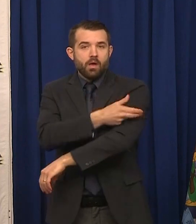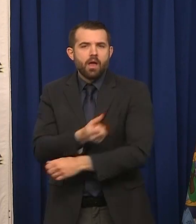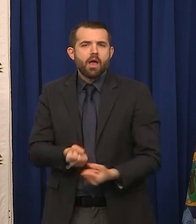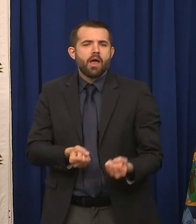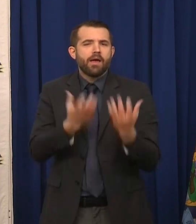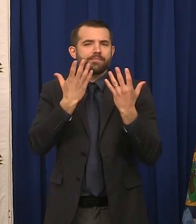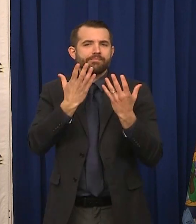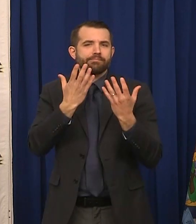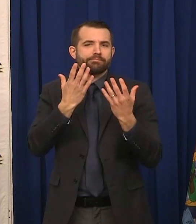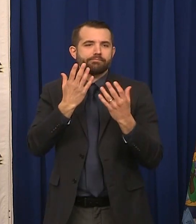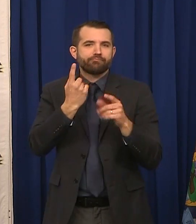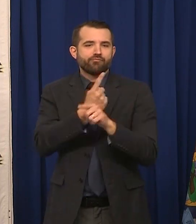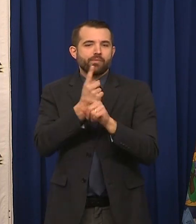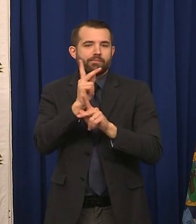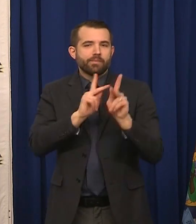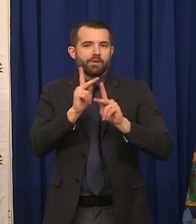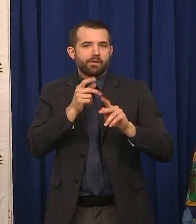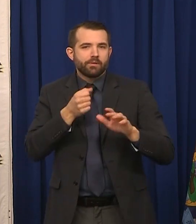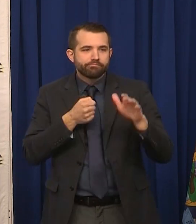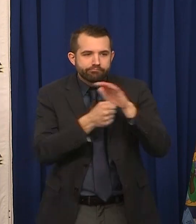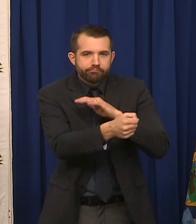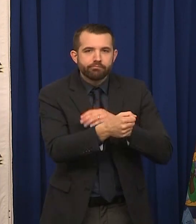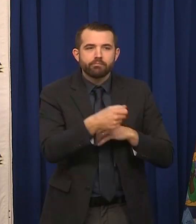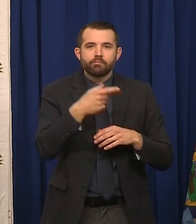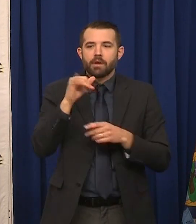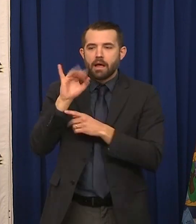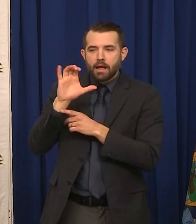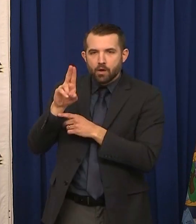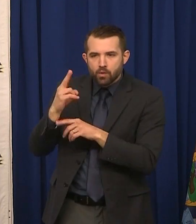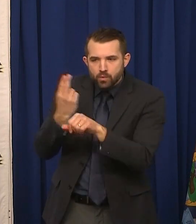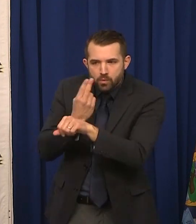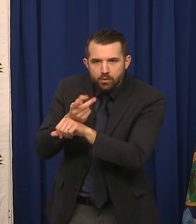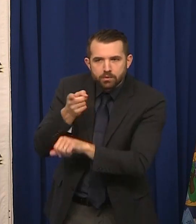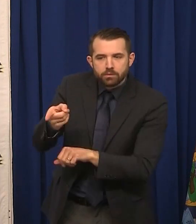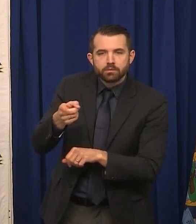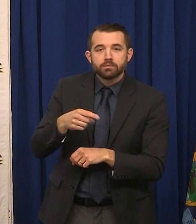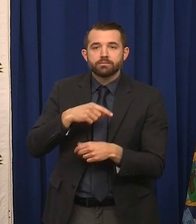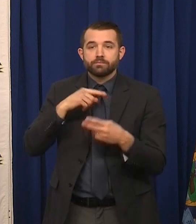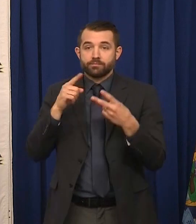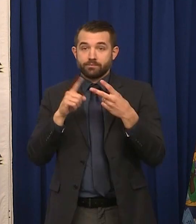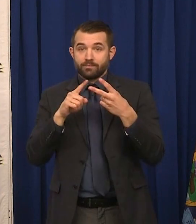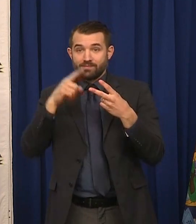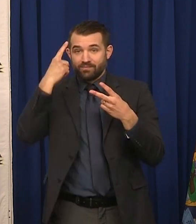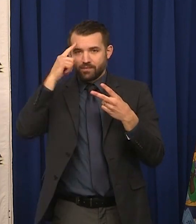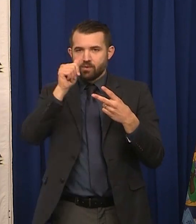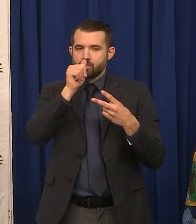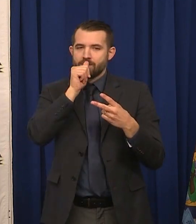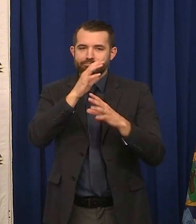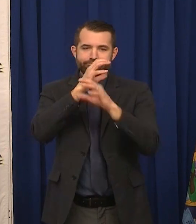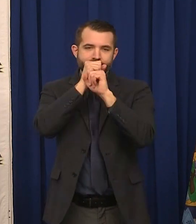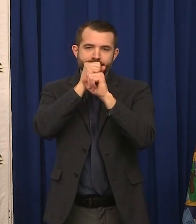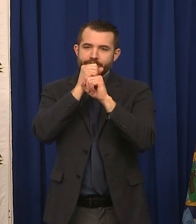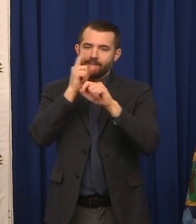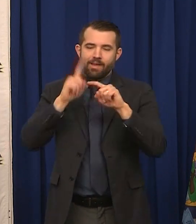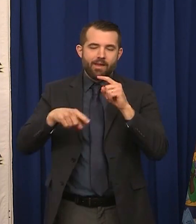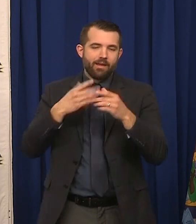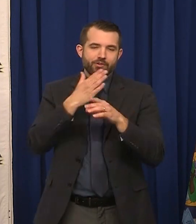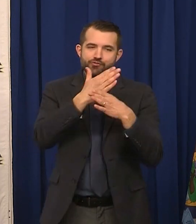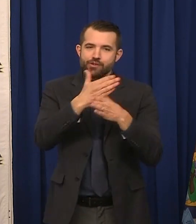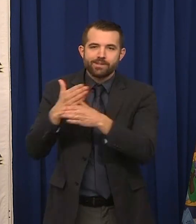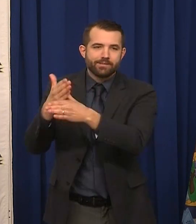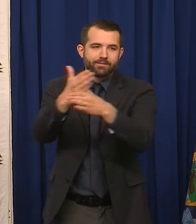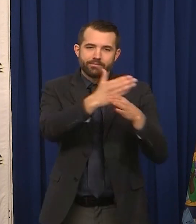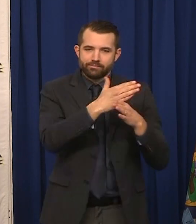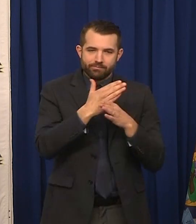for privacy reasons, we're not releasing any further details about any particular individual who passes other